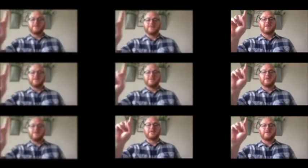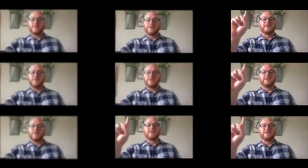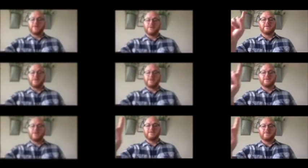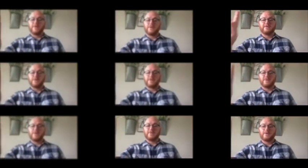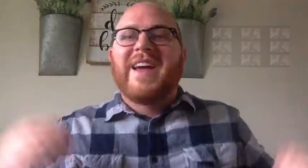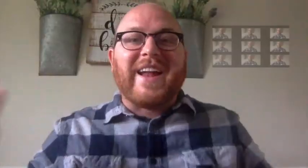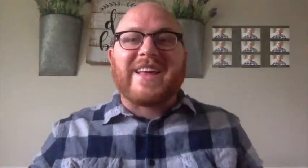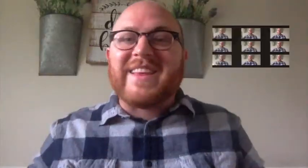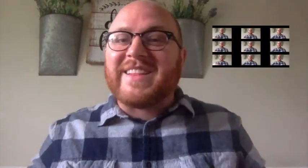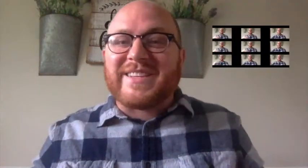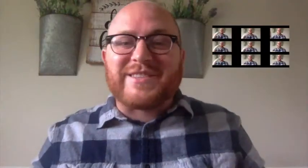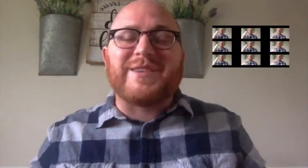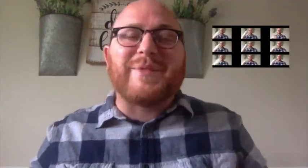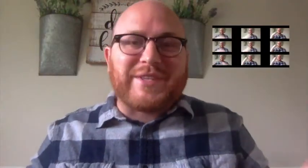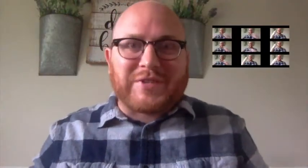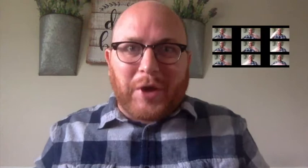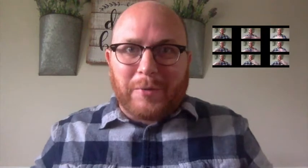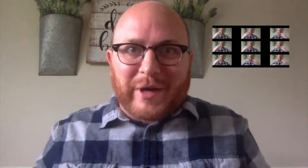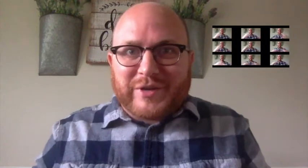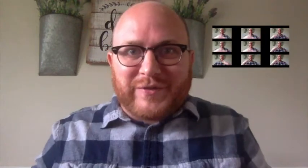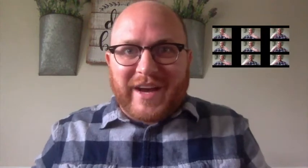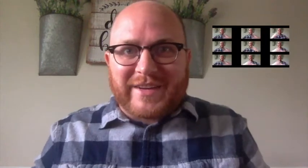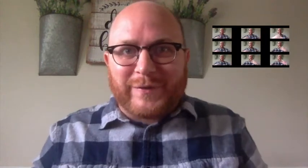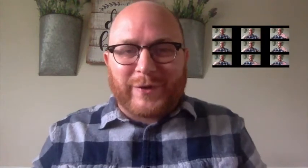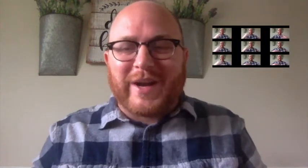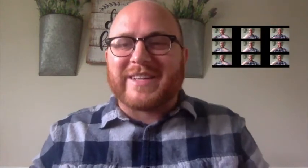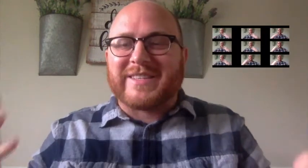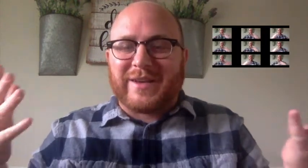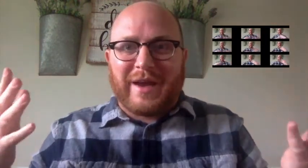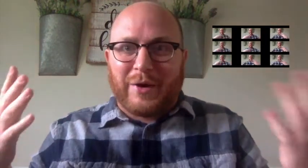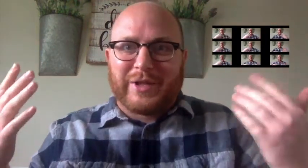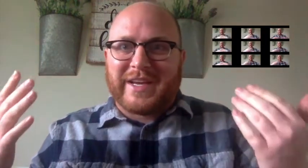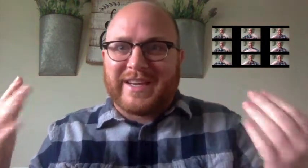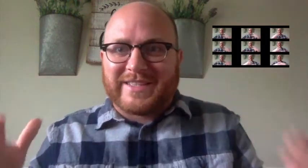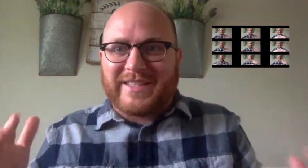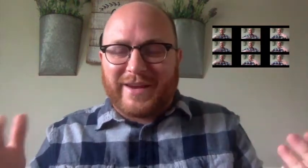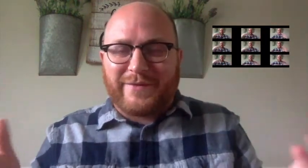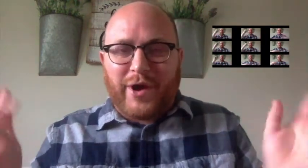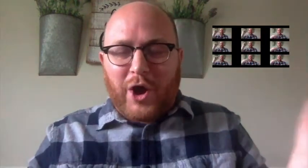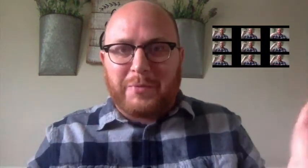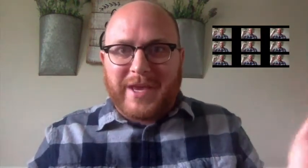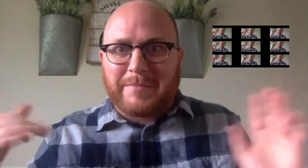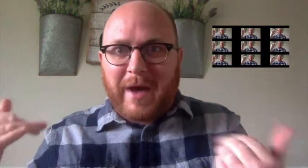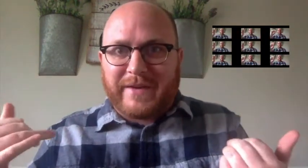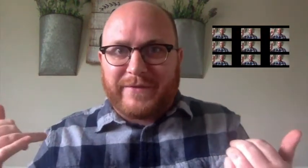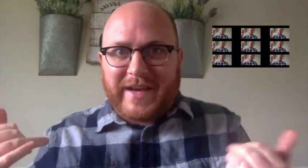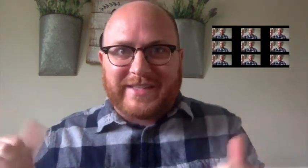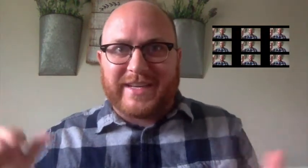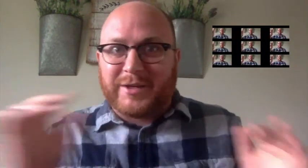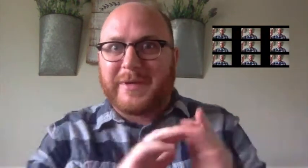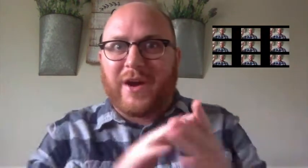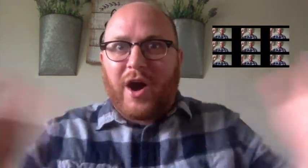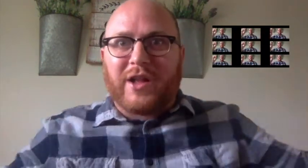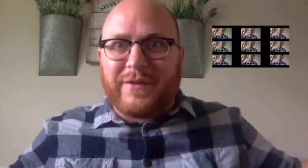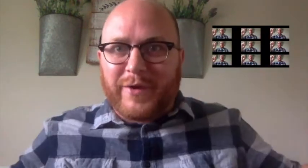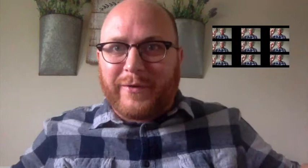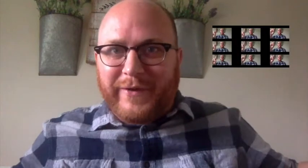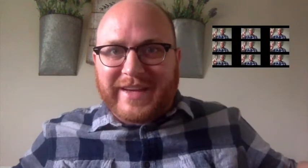Just one small voice. And I think that's going to be so much fun for us. Only instead of it all being my face, it'll be all of your